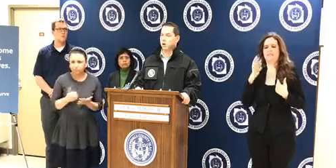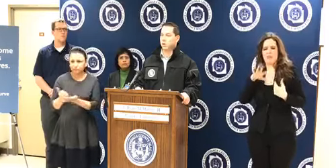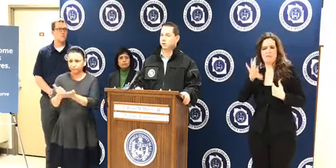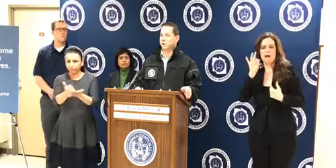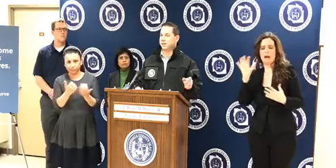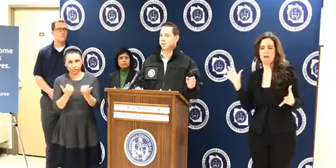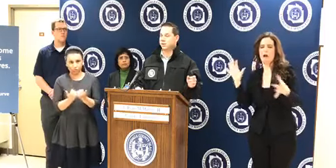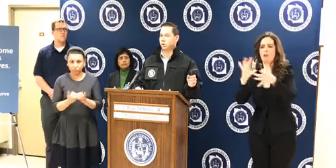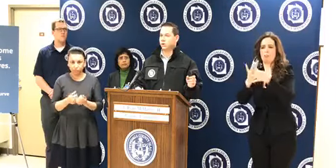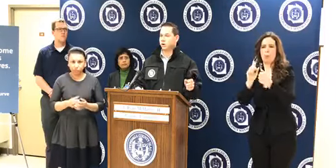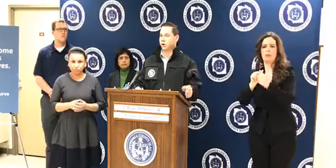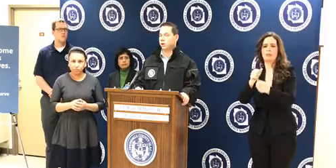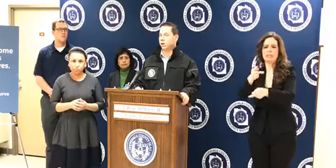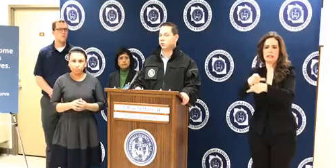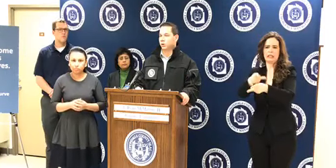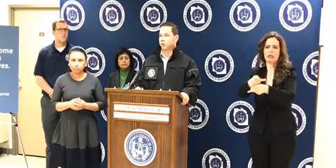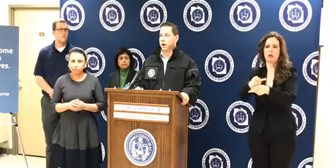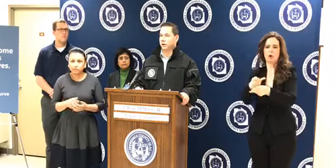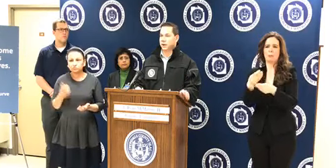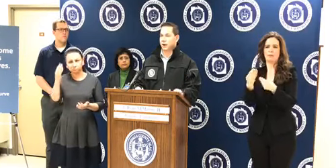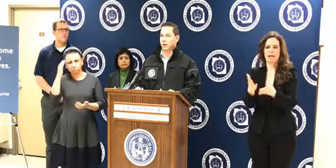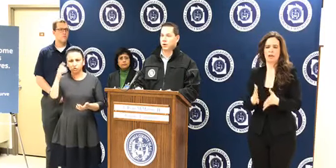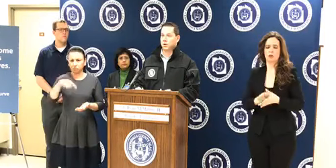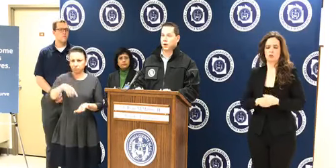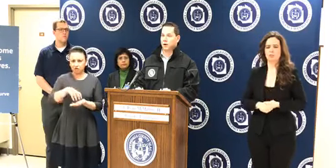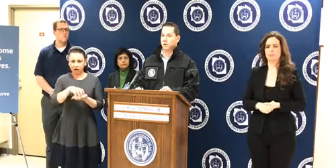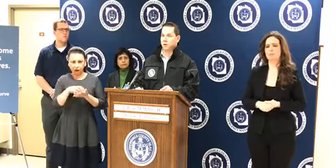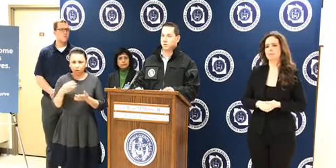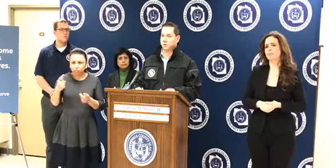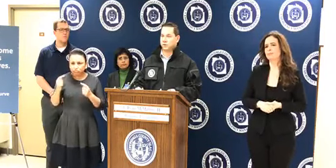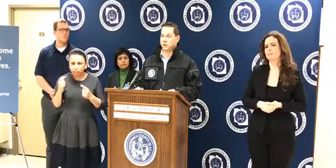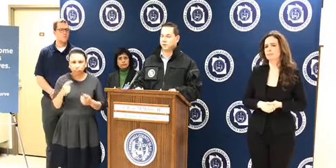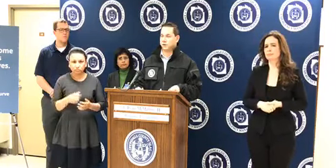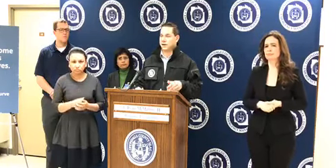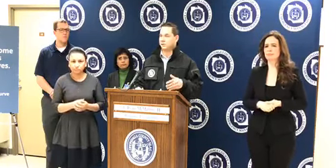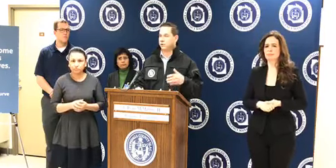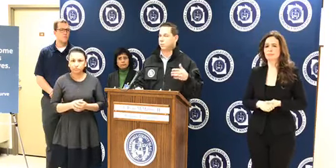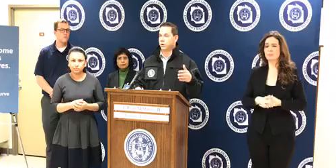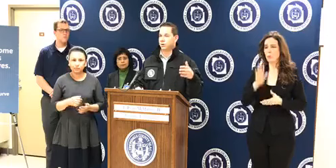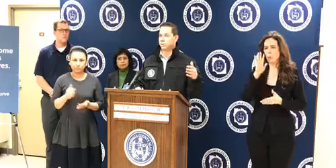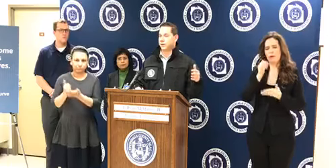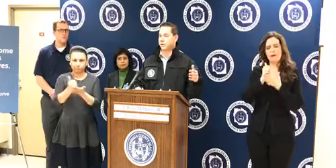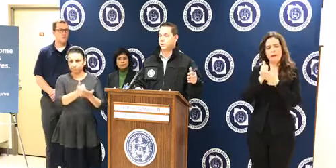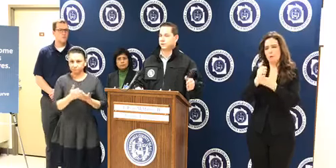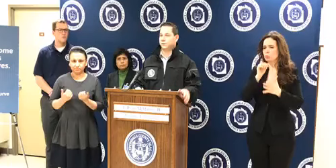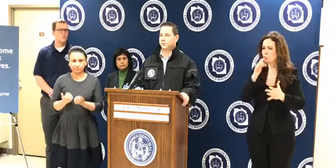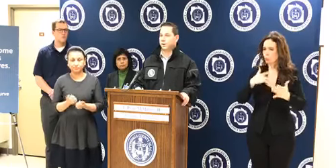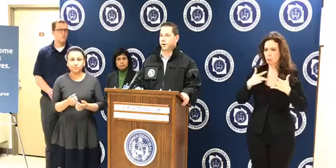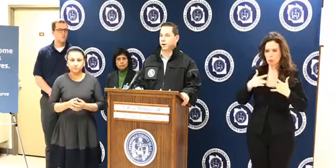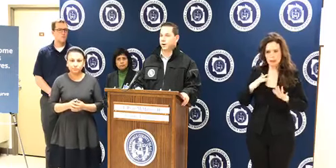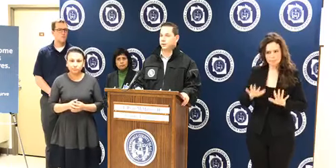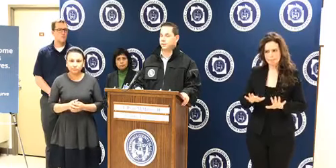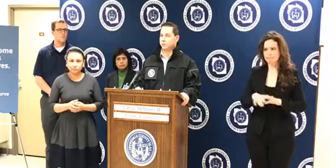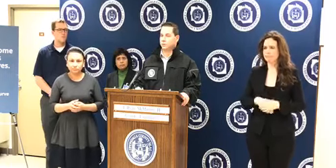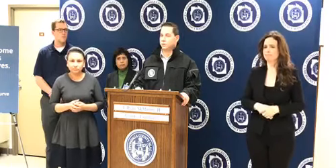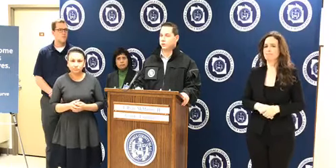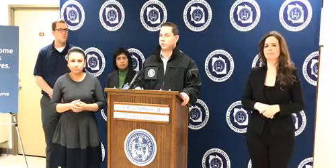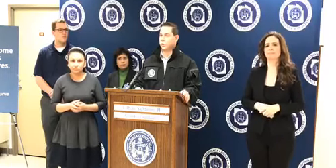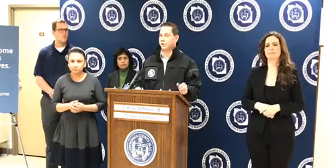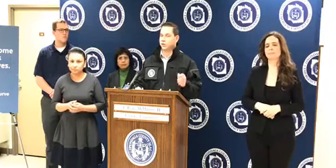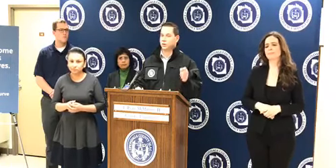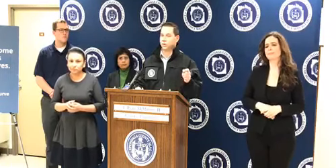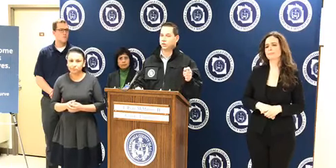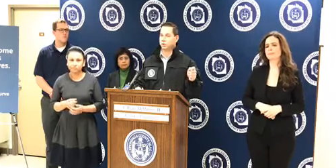we know if there is a shortage there for childcare slots for an emergency basis. If the person